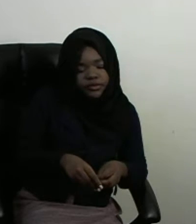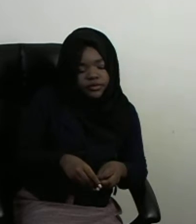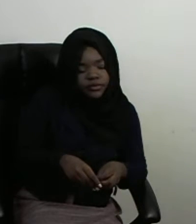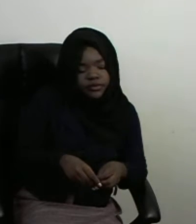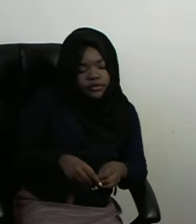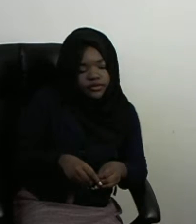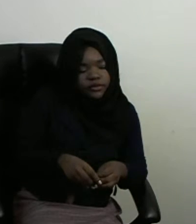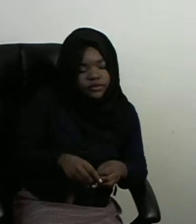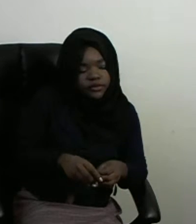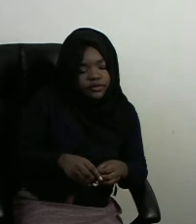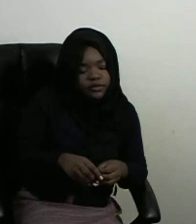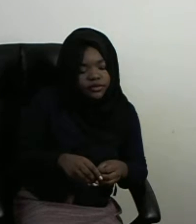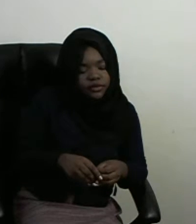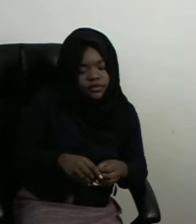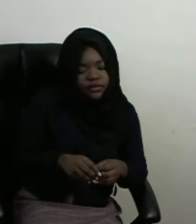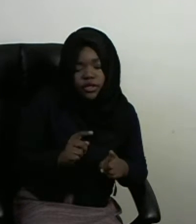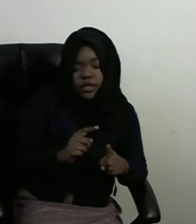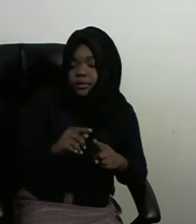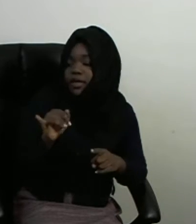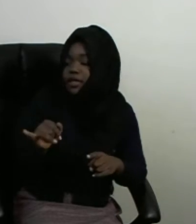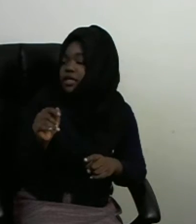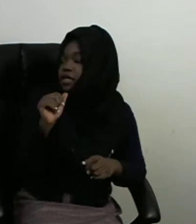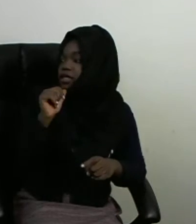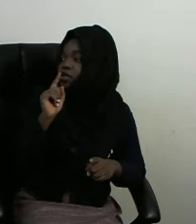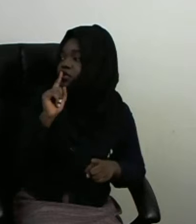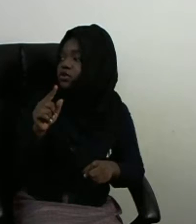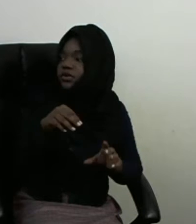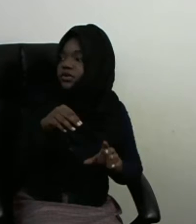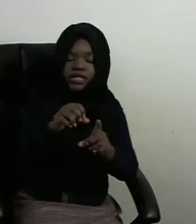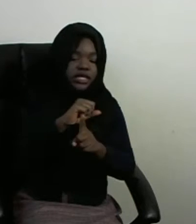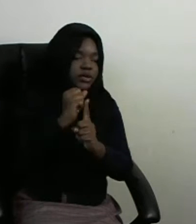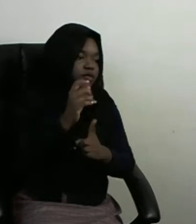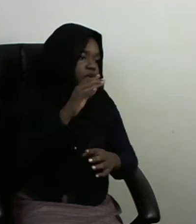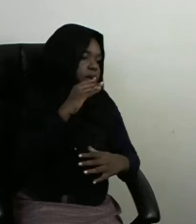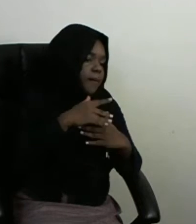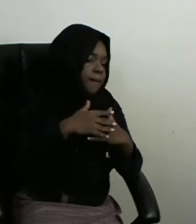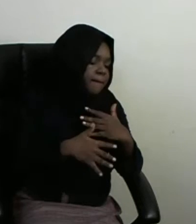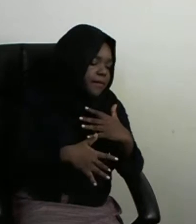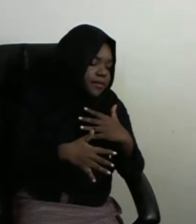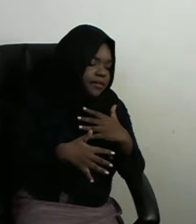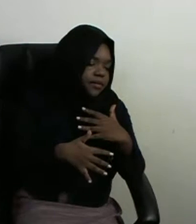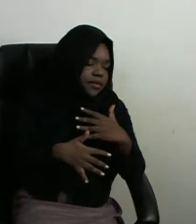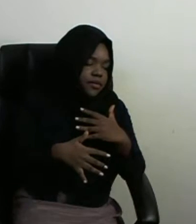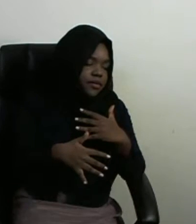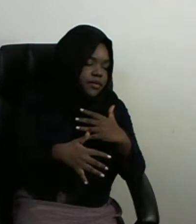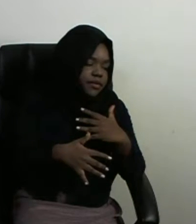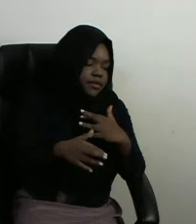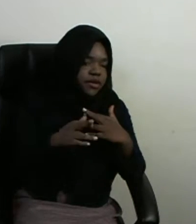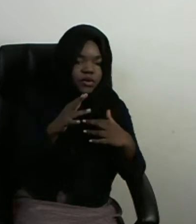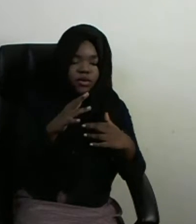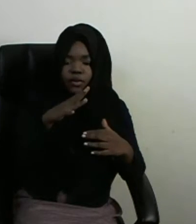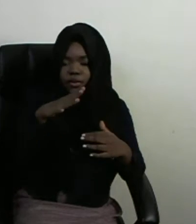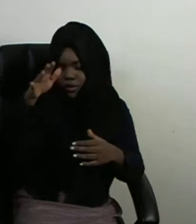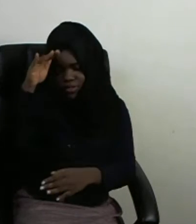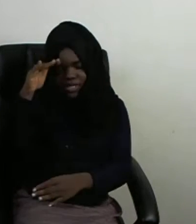But this is not true except for your blood paternal